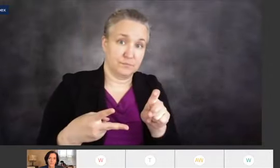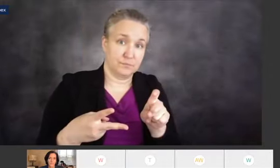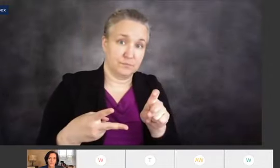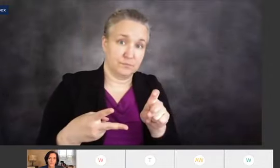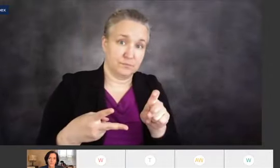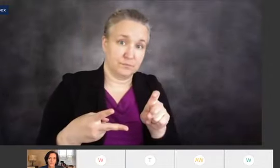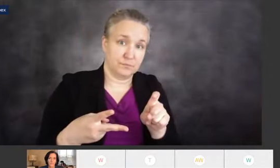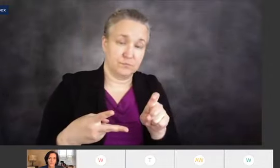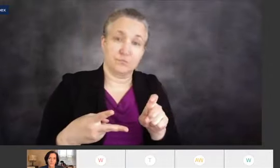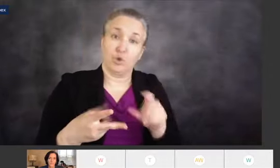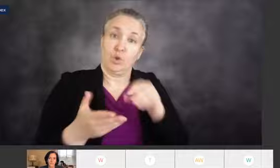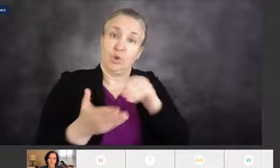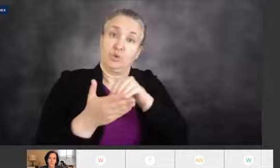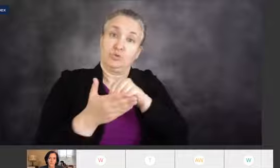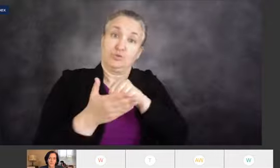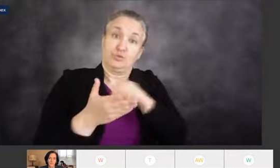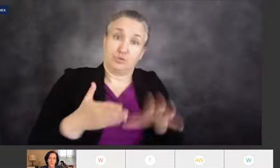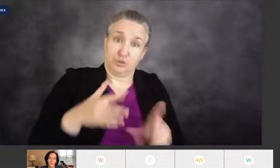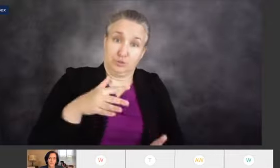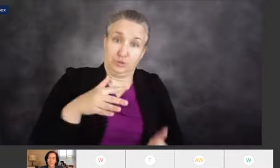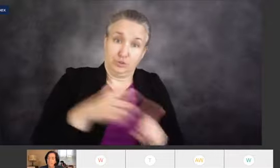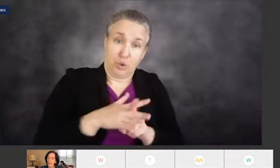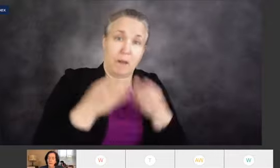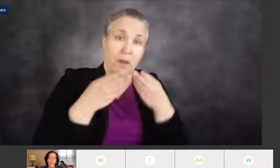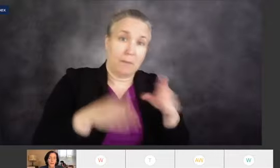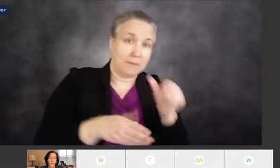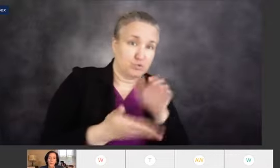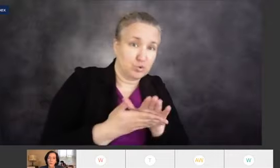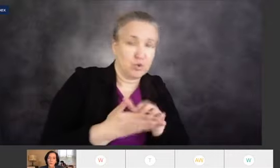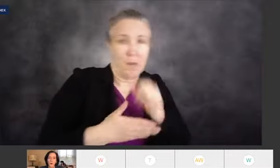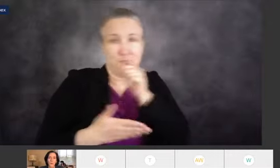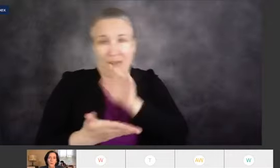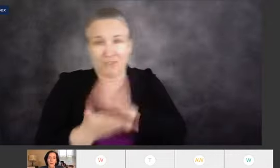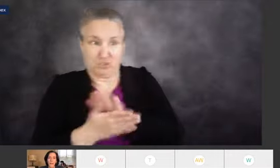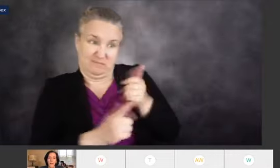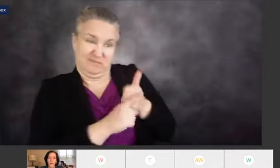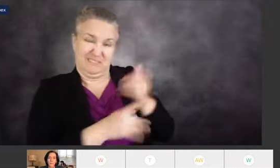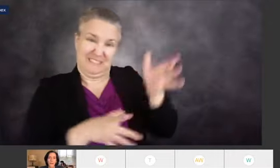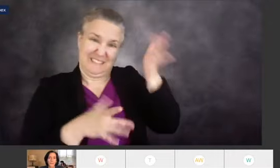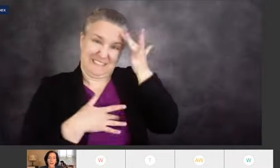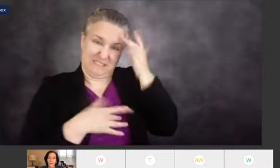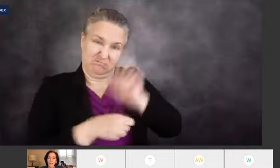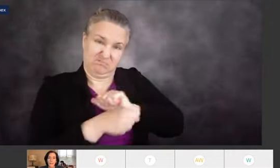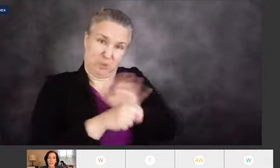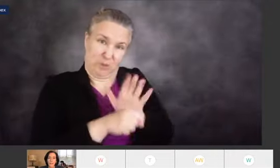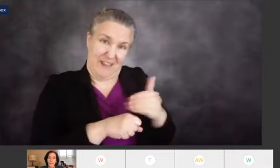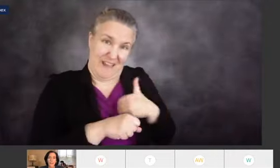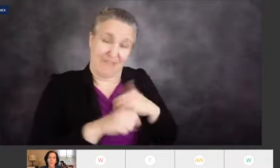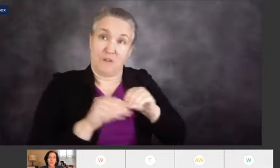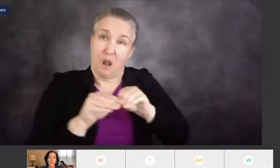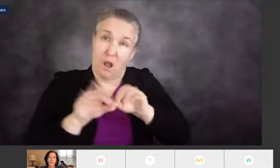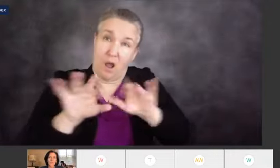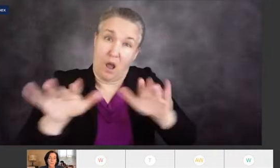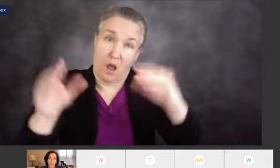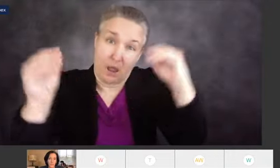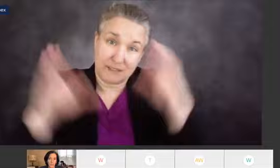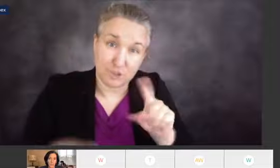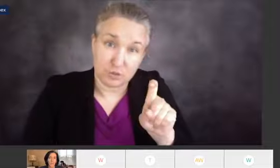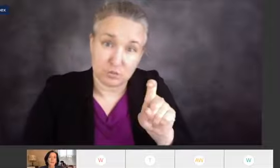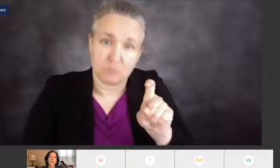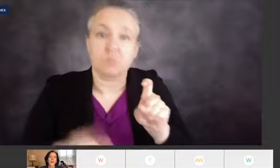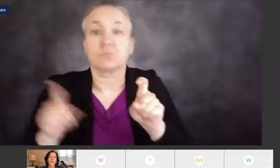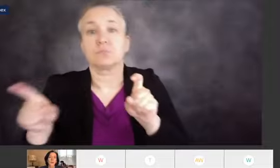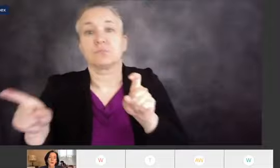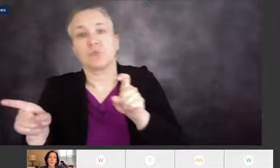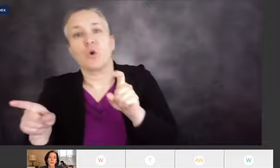staff infections in public or private schools? So far, we have not documented any